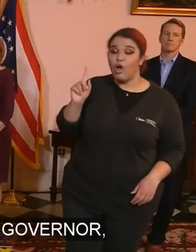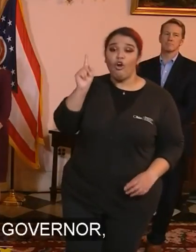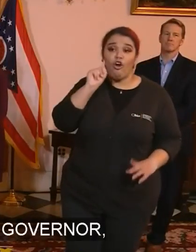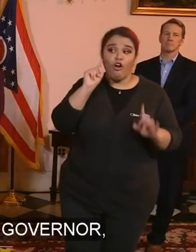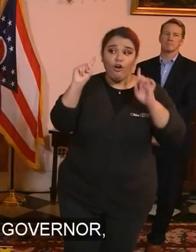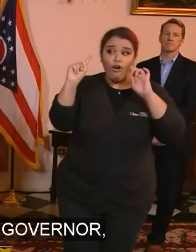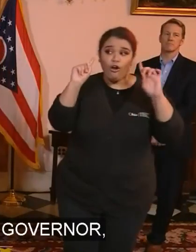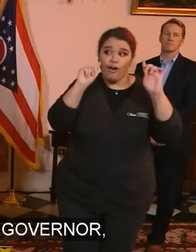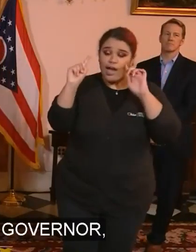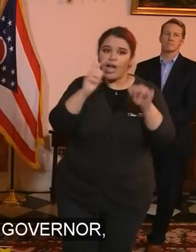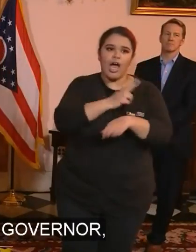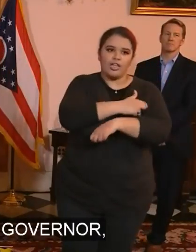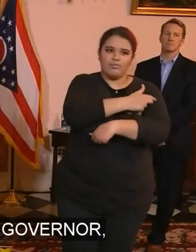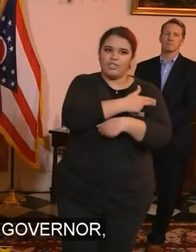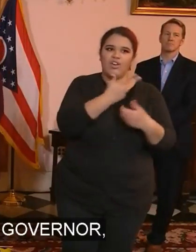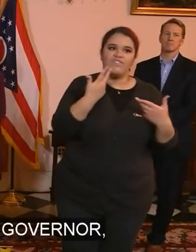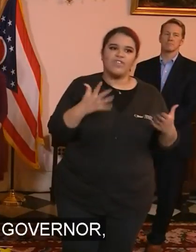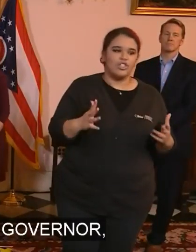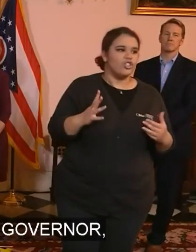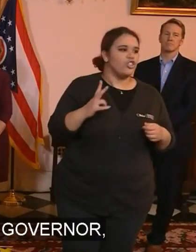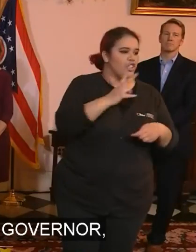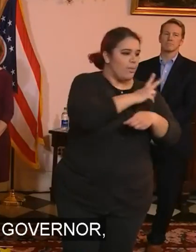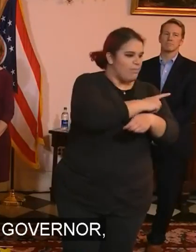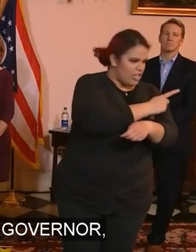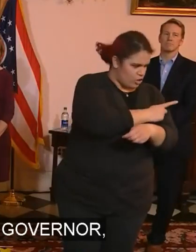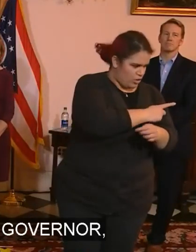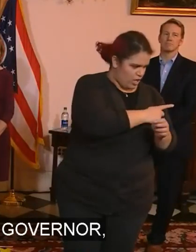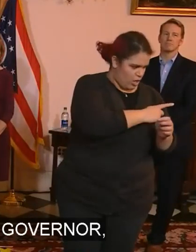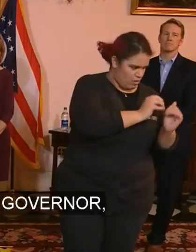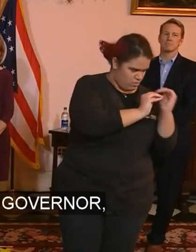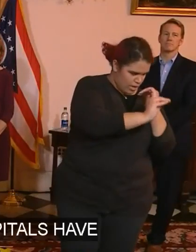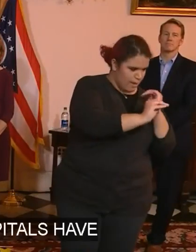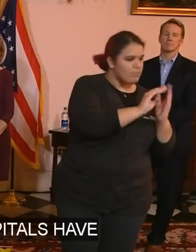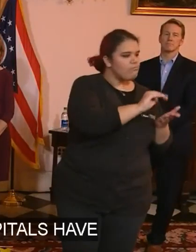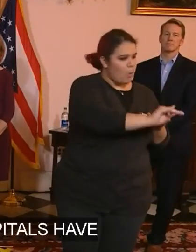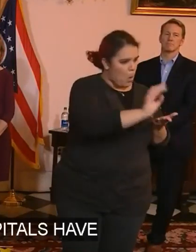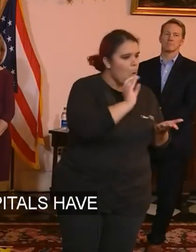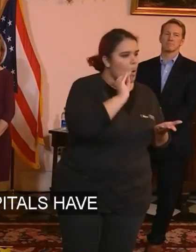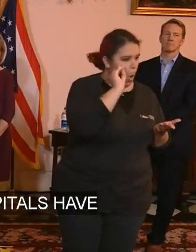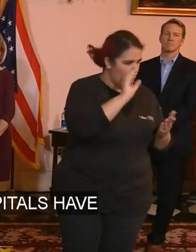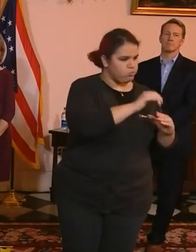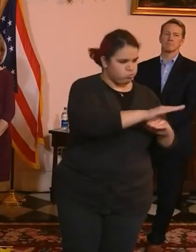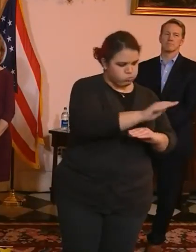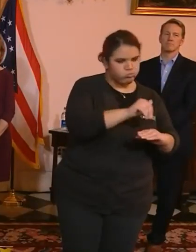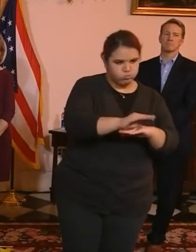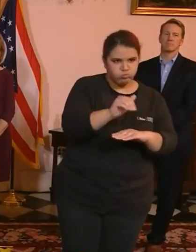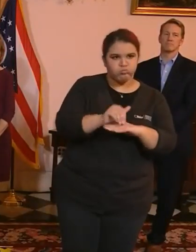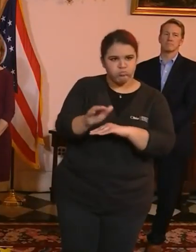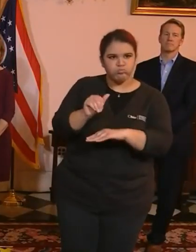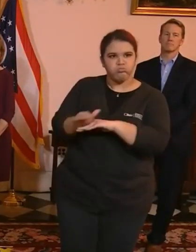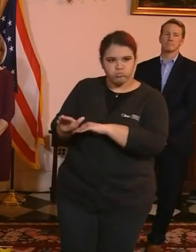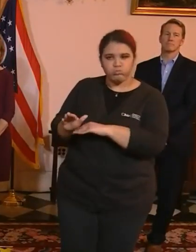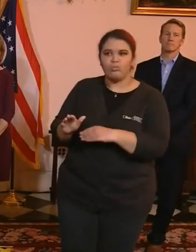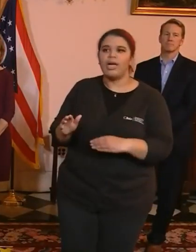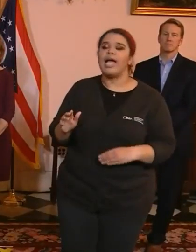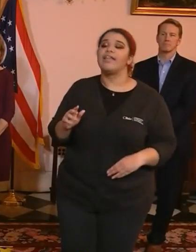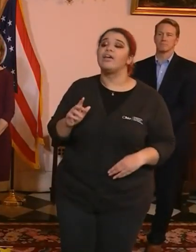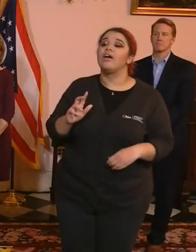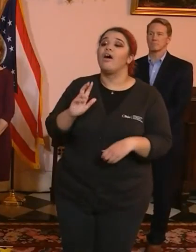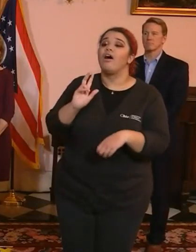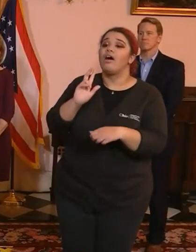patients to make room for COVID patients, and apparently you received a letter today from the Ohio Council for Home Care and Hospice. Can you tell